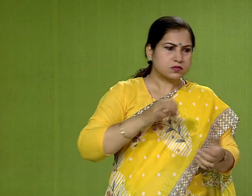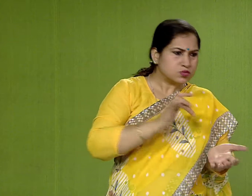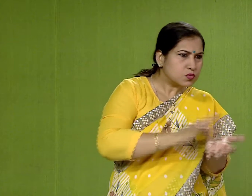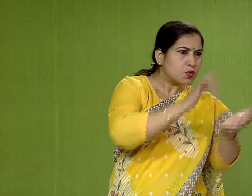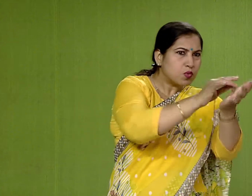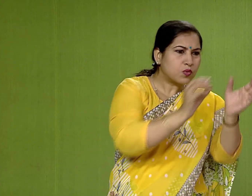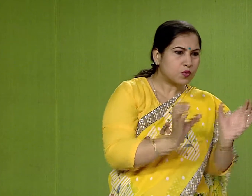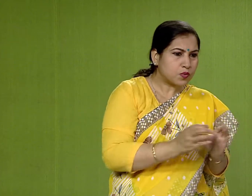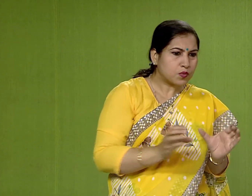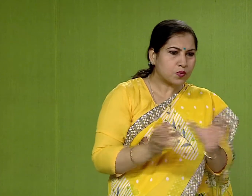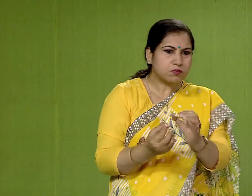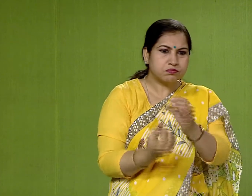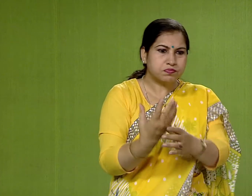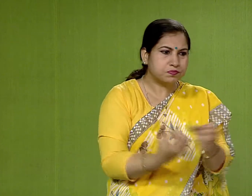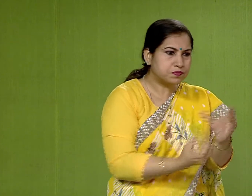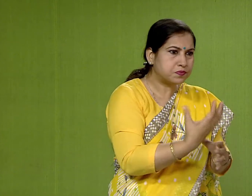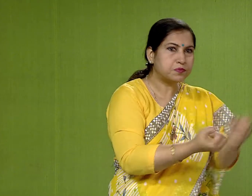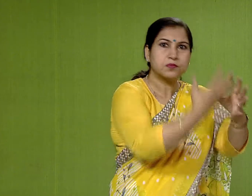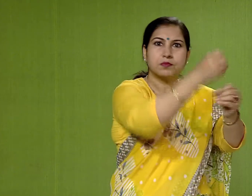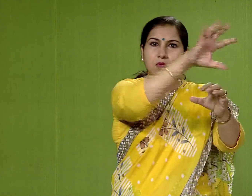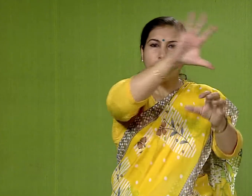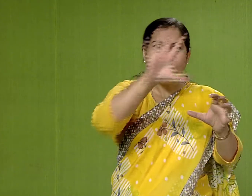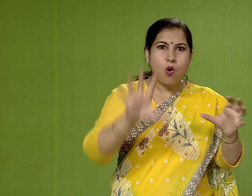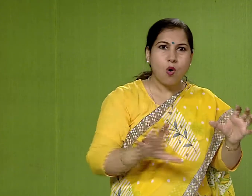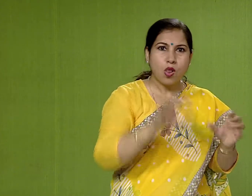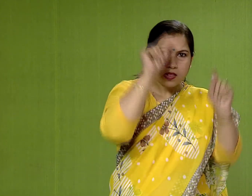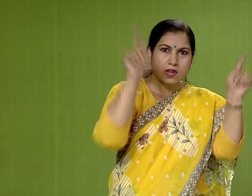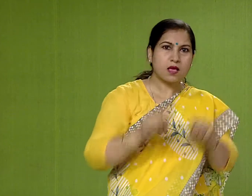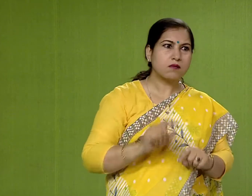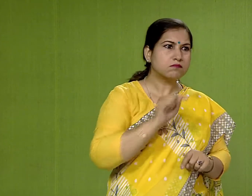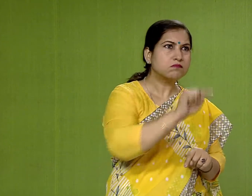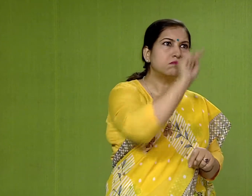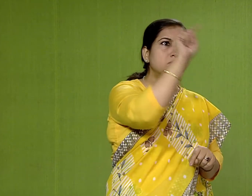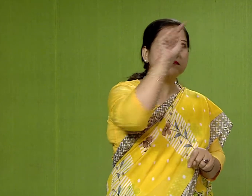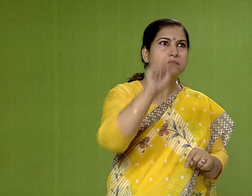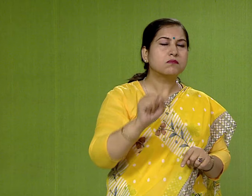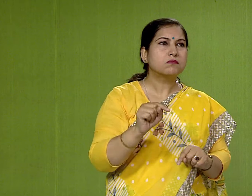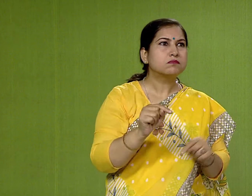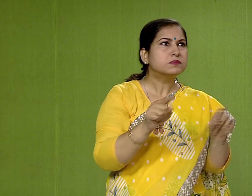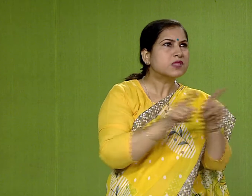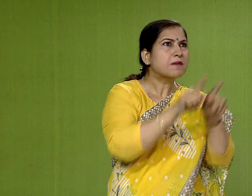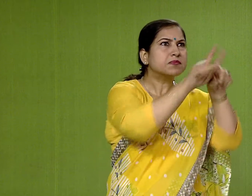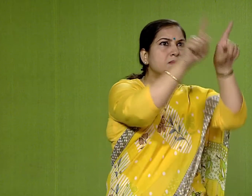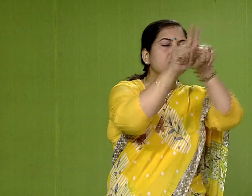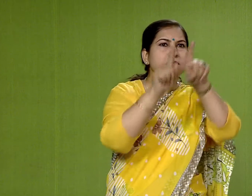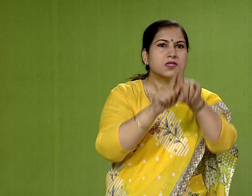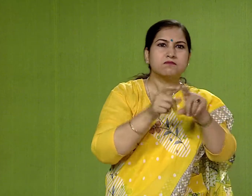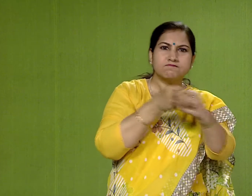unity as people from all over the country participated in it.